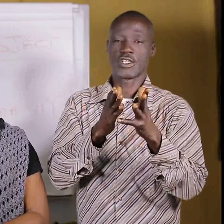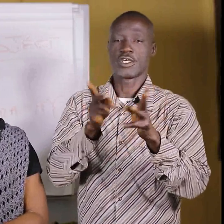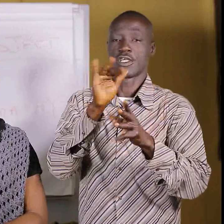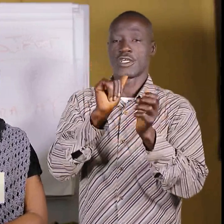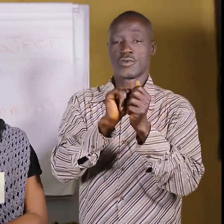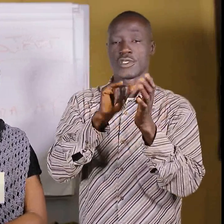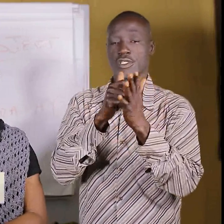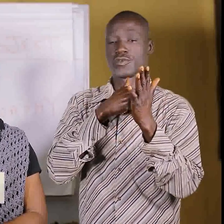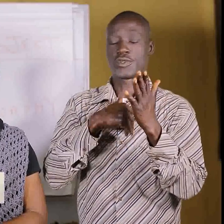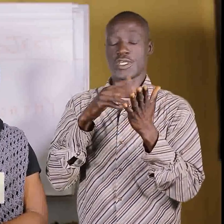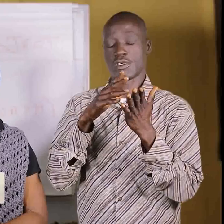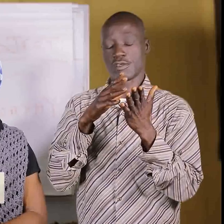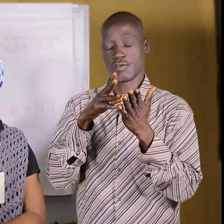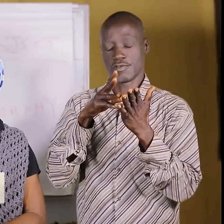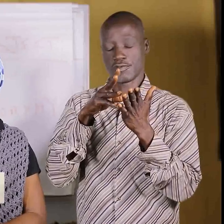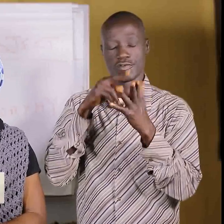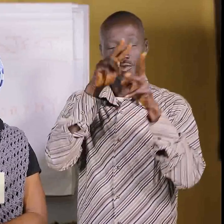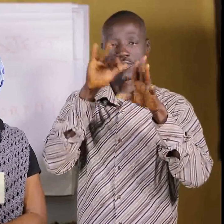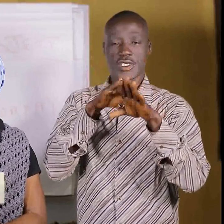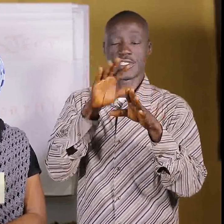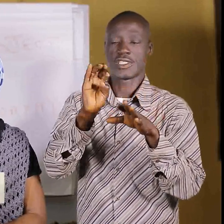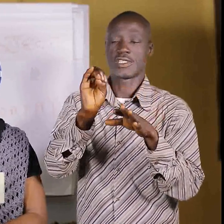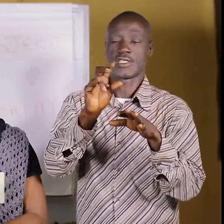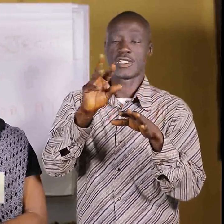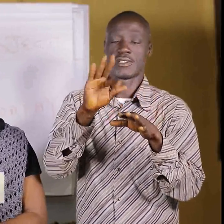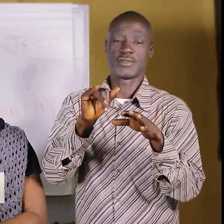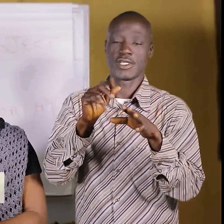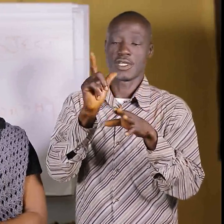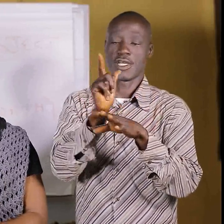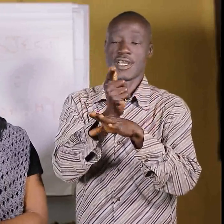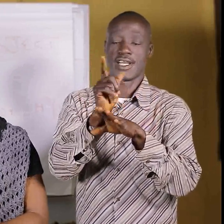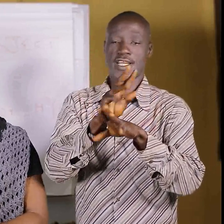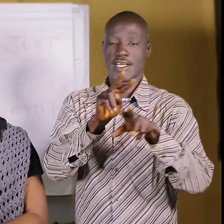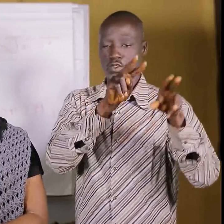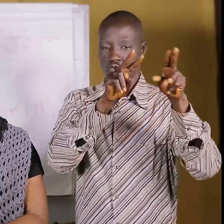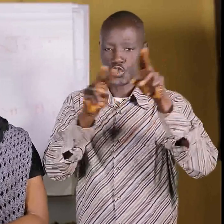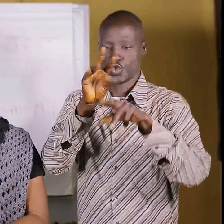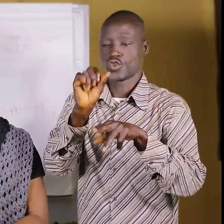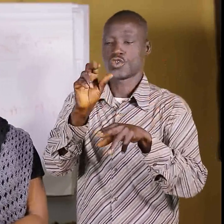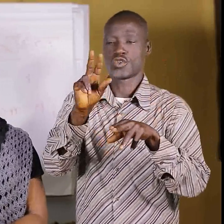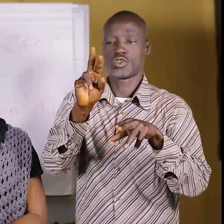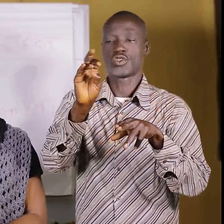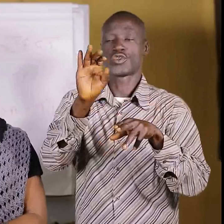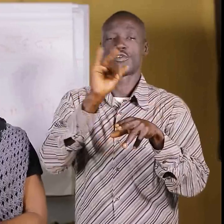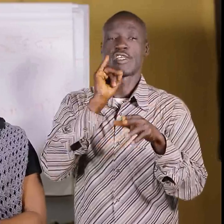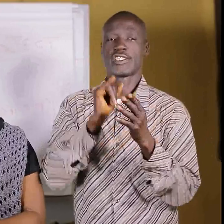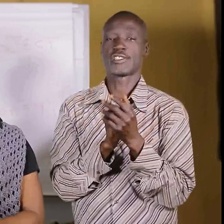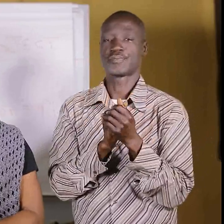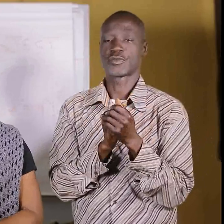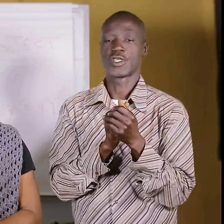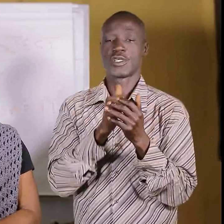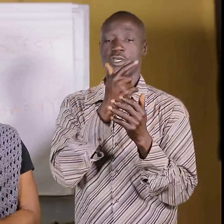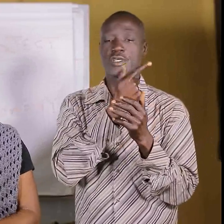have started by looking at elementary land survey, where we talked about what land survey is,